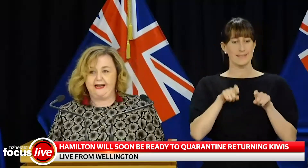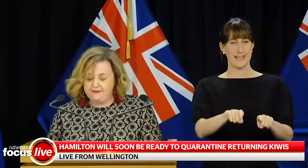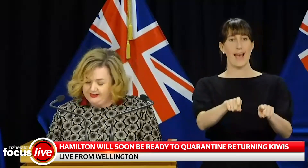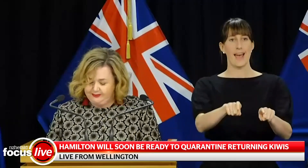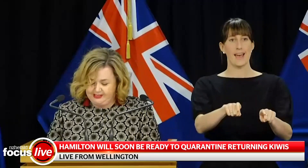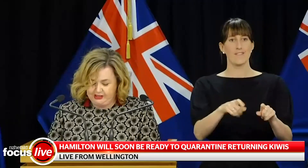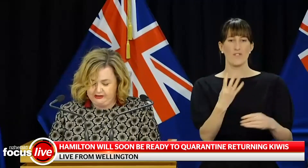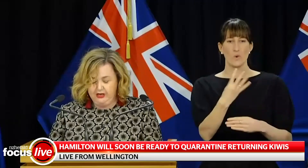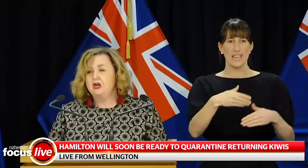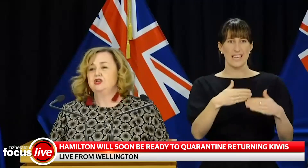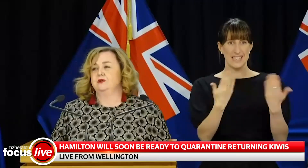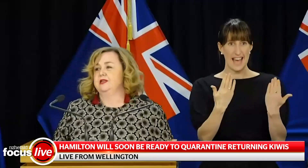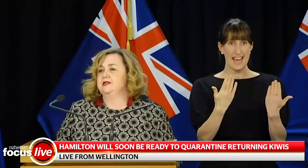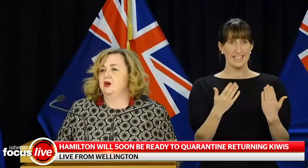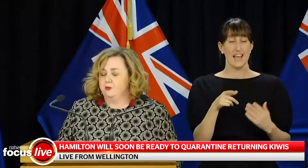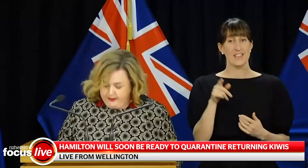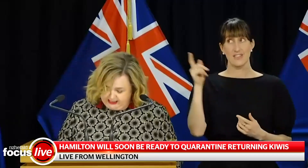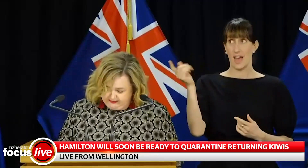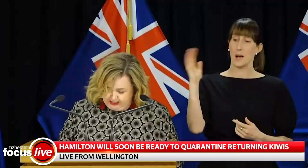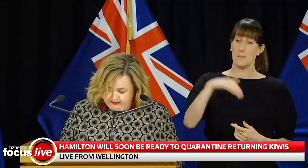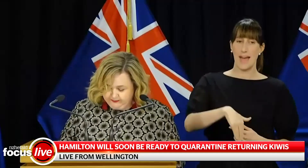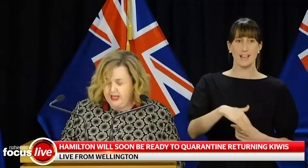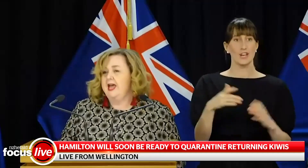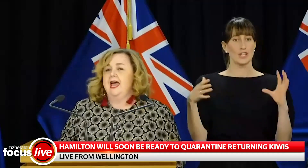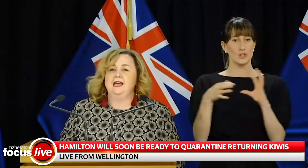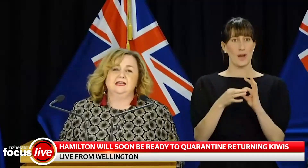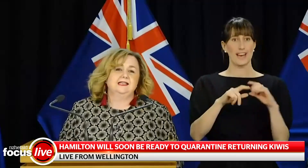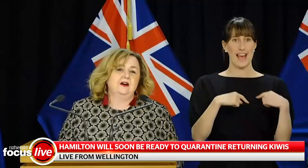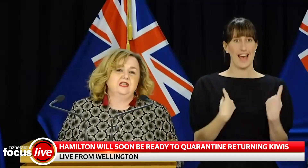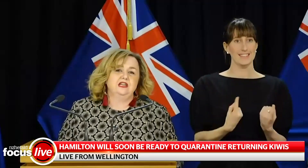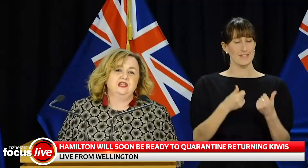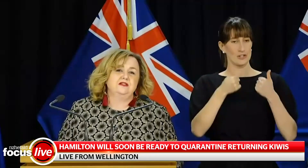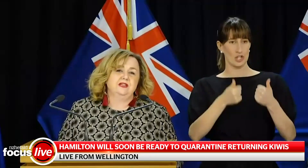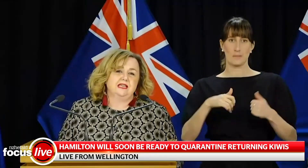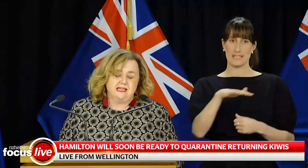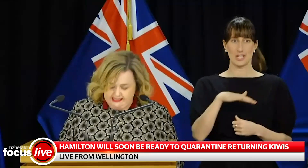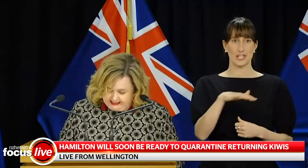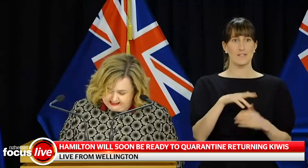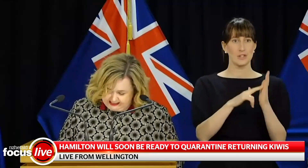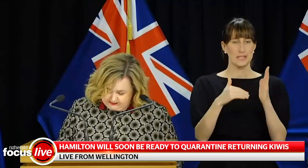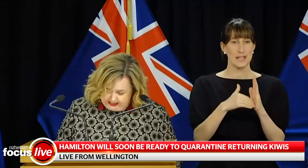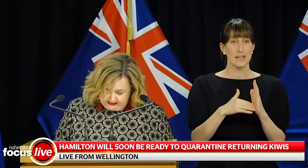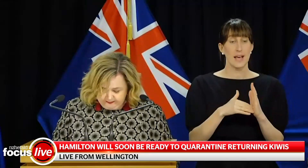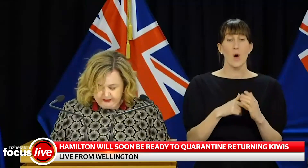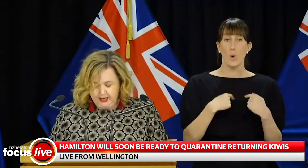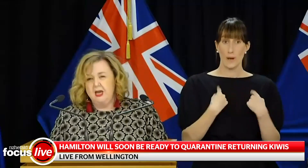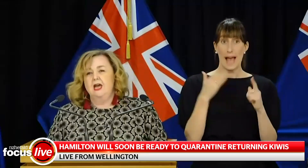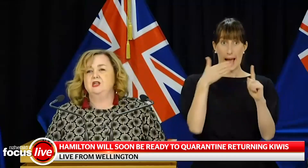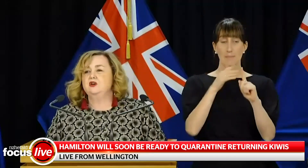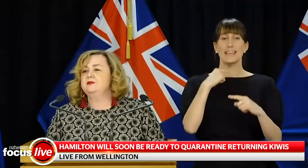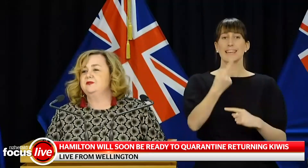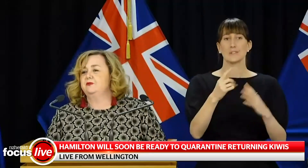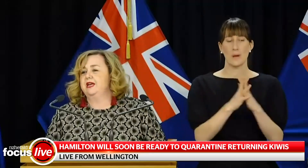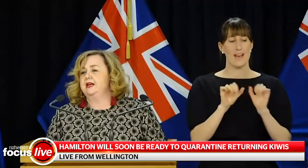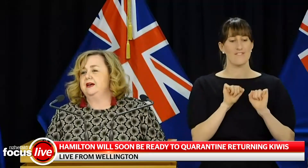in our coveted position during this global pandemic. And it is our intention to visit these centres next week.